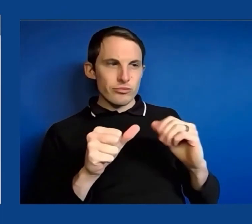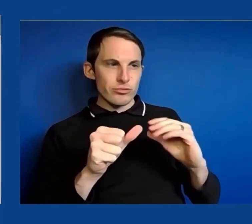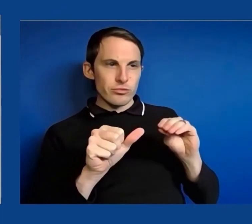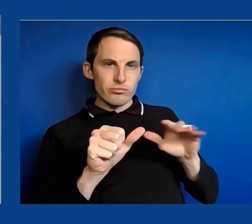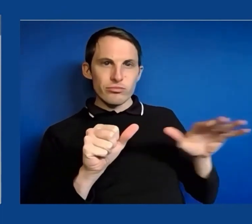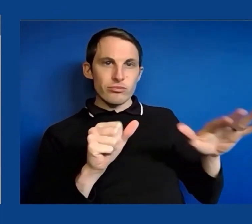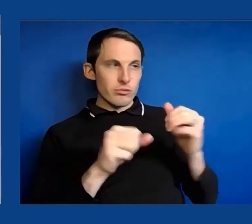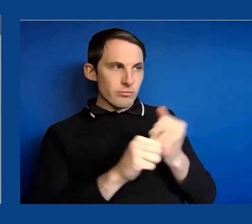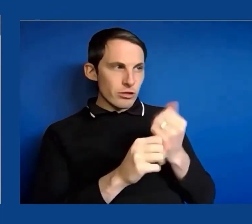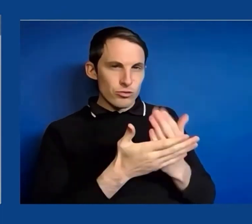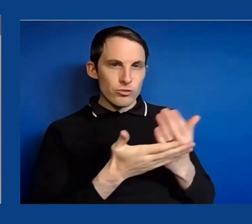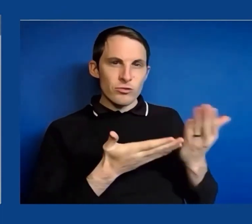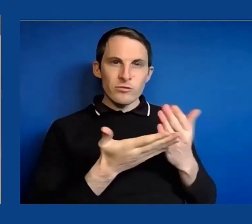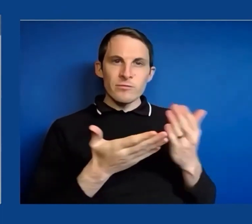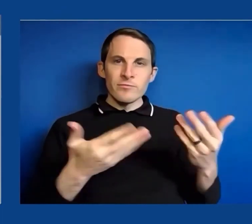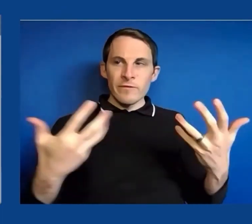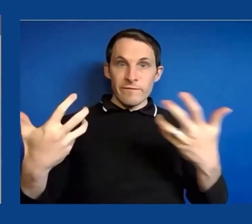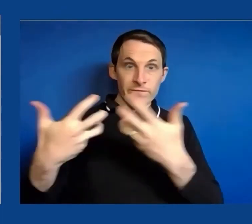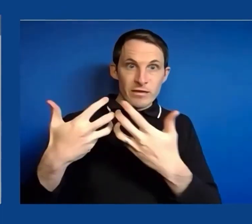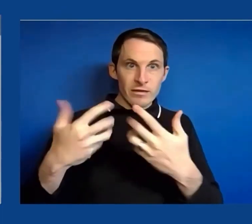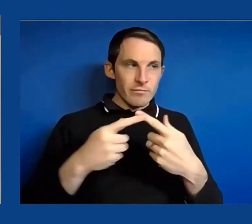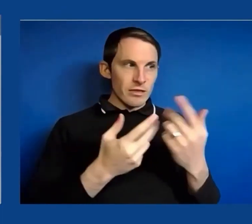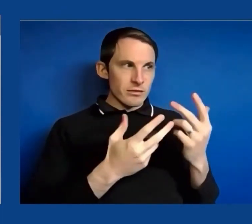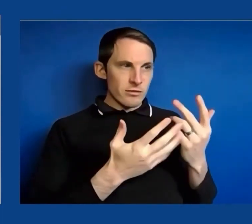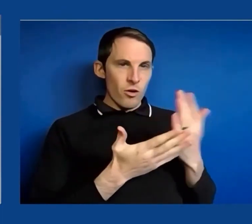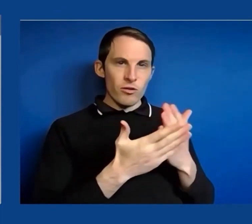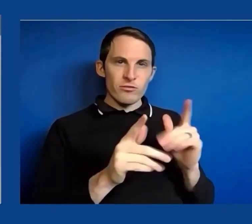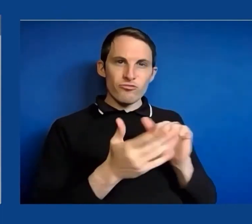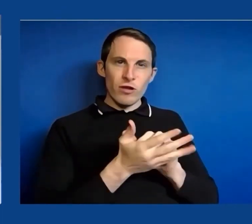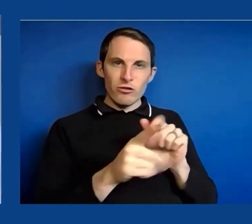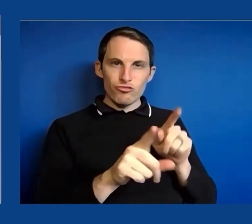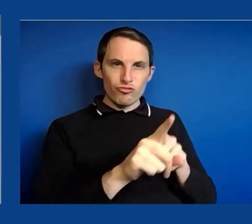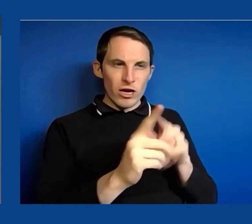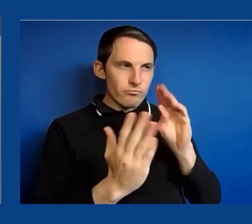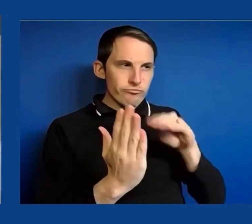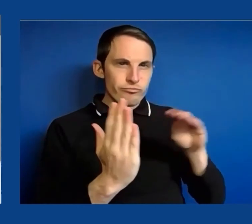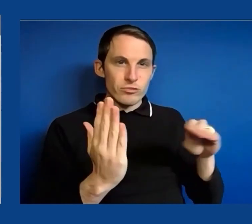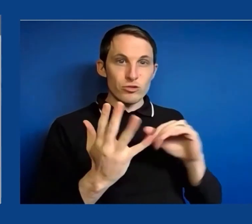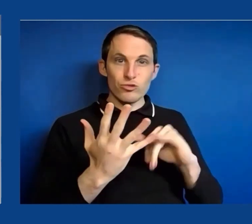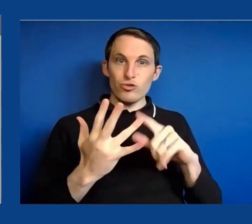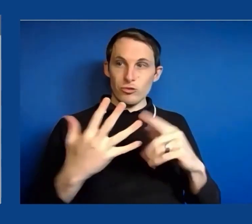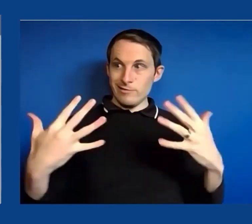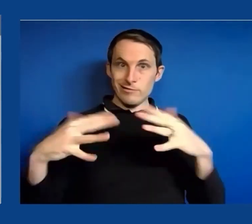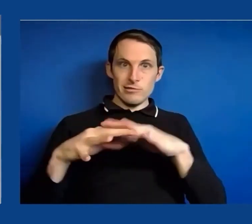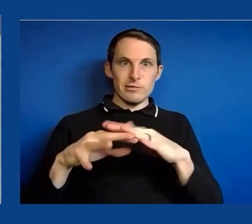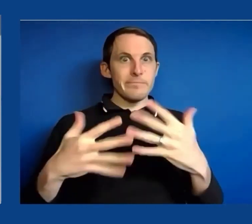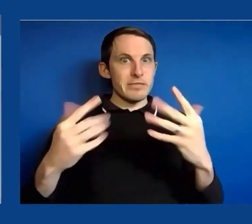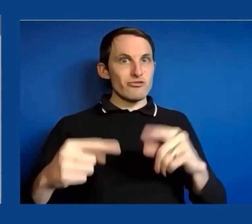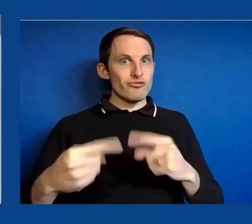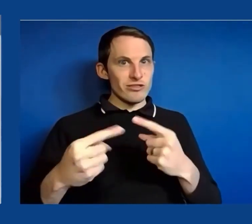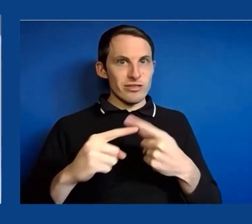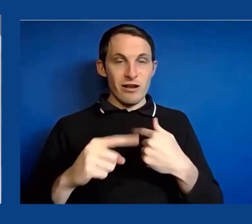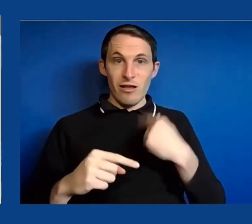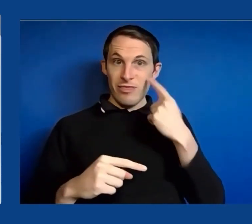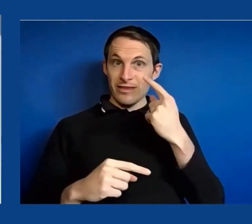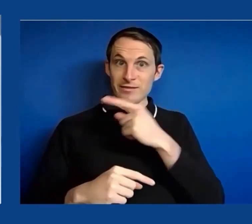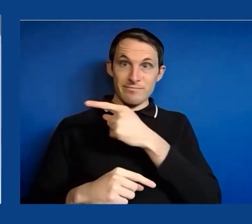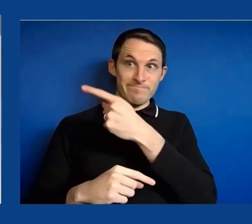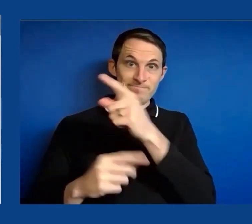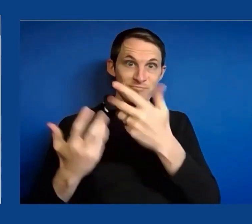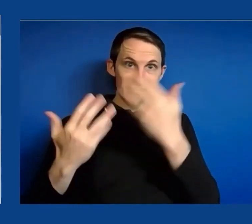track. So for me, it was a big challenge, and I think they didn't know how to question me on